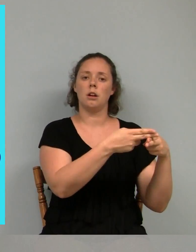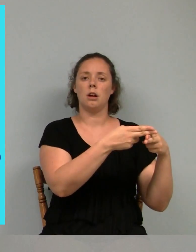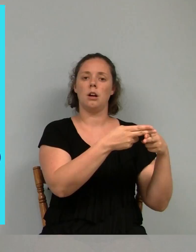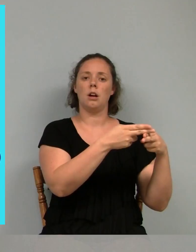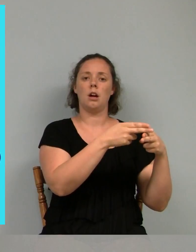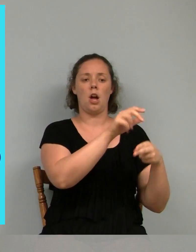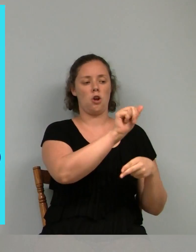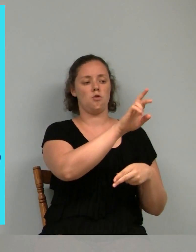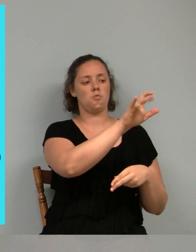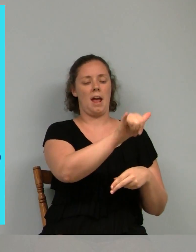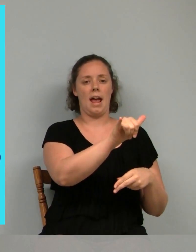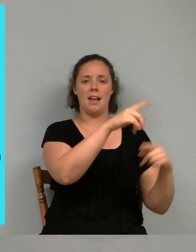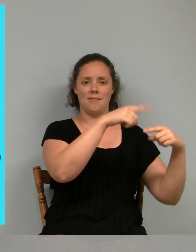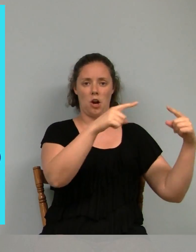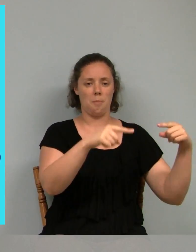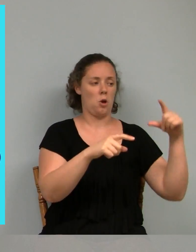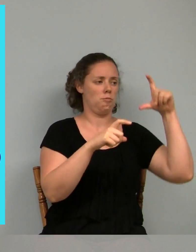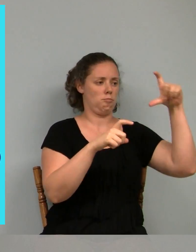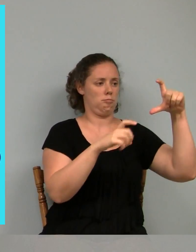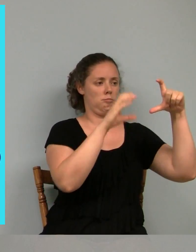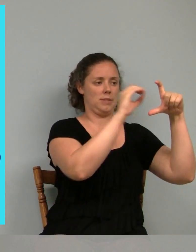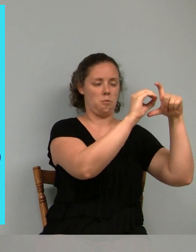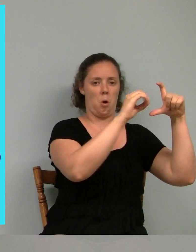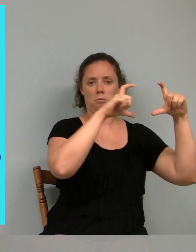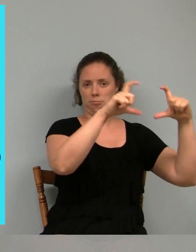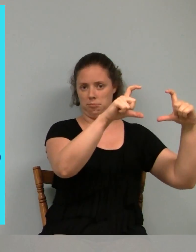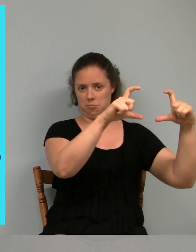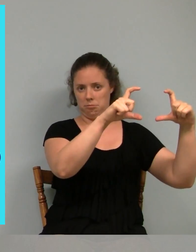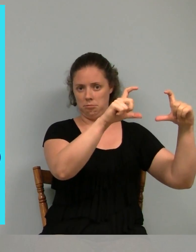array variable square bracket 0 square bracket.